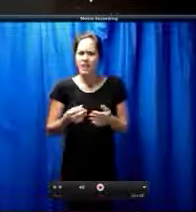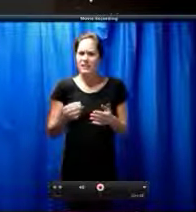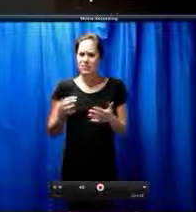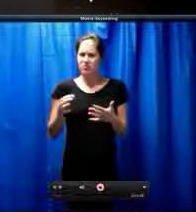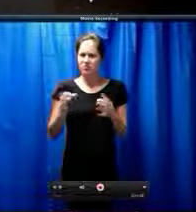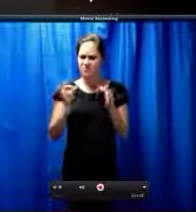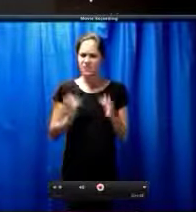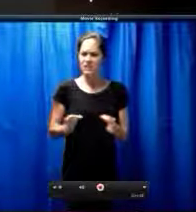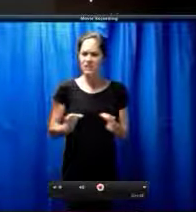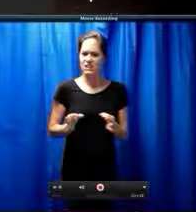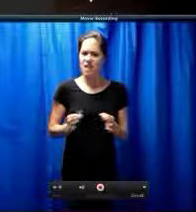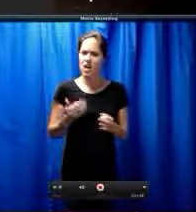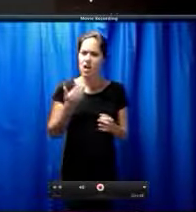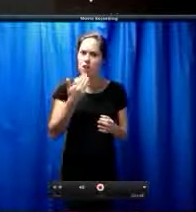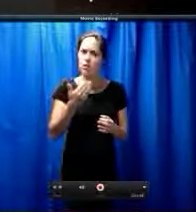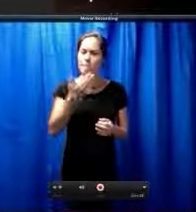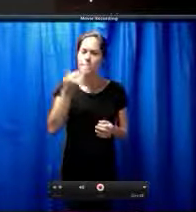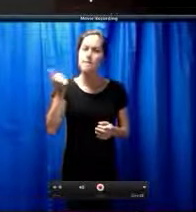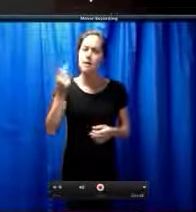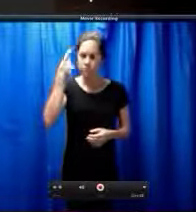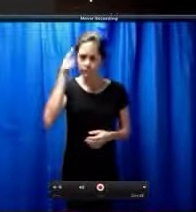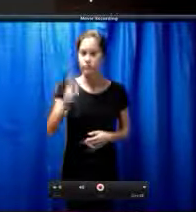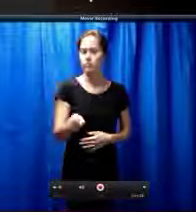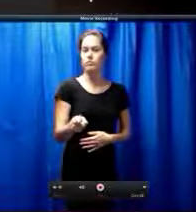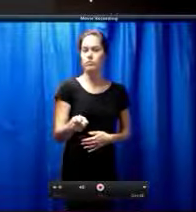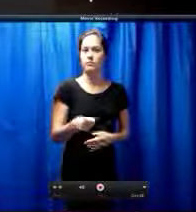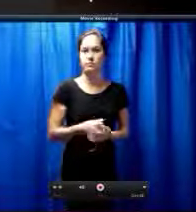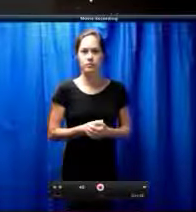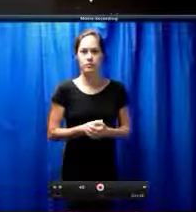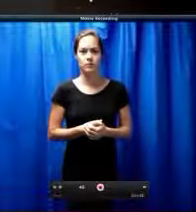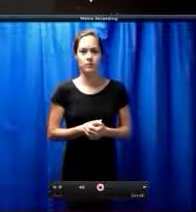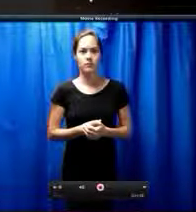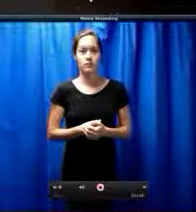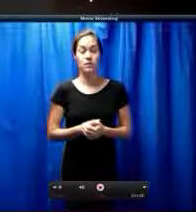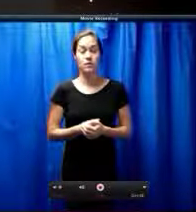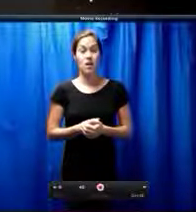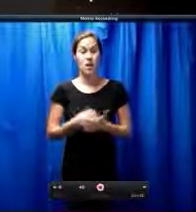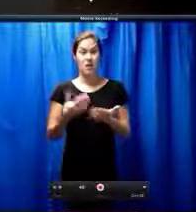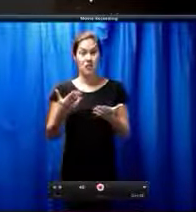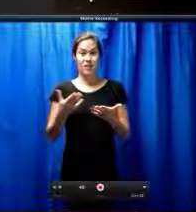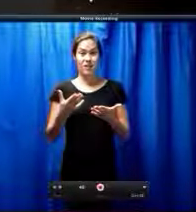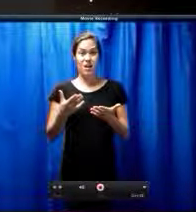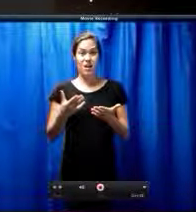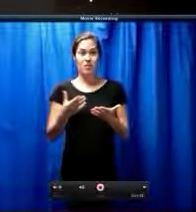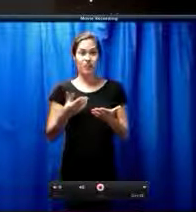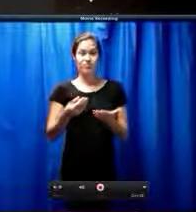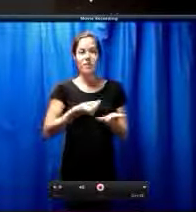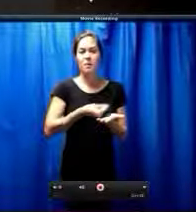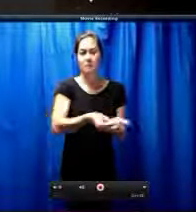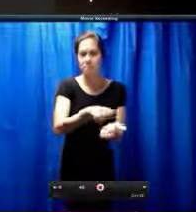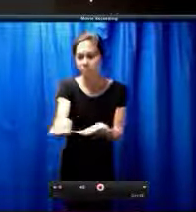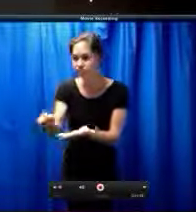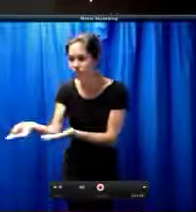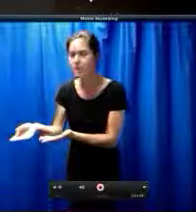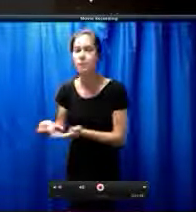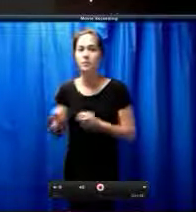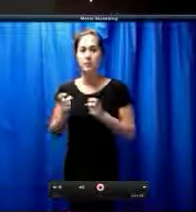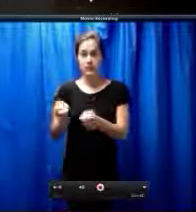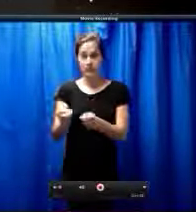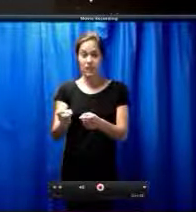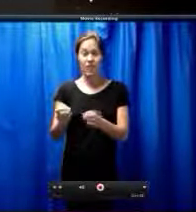really important. I am going to give you a copy of this particular brochure because I think those numbers are really important. Remember